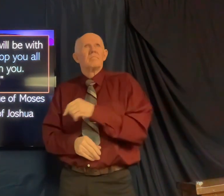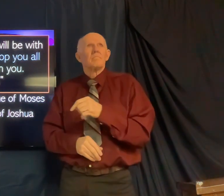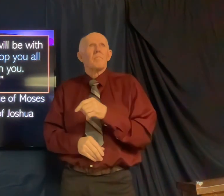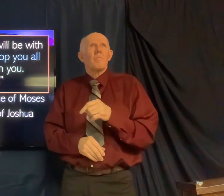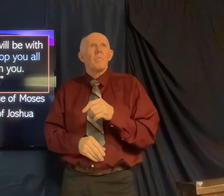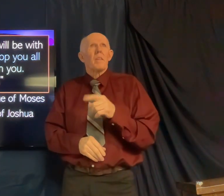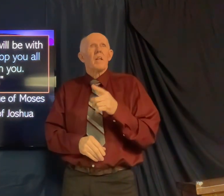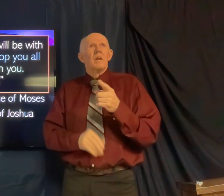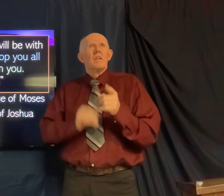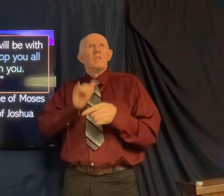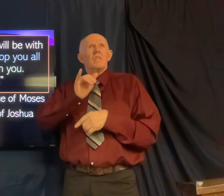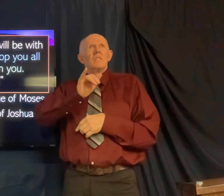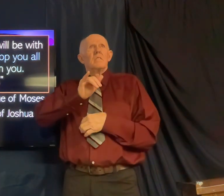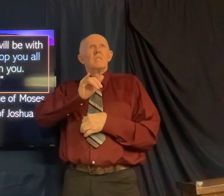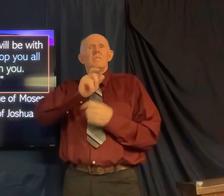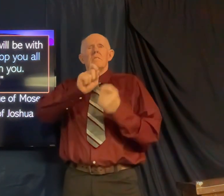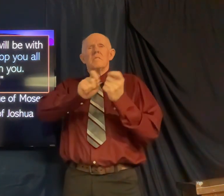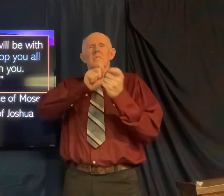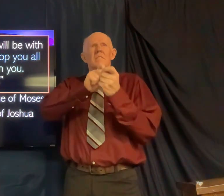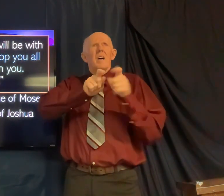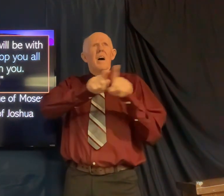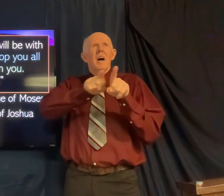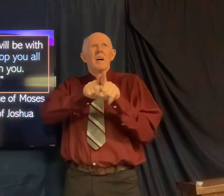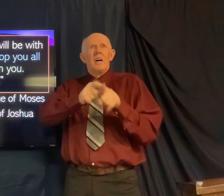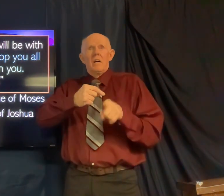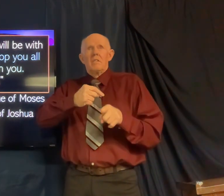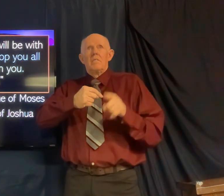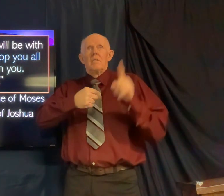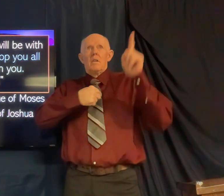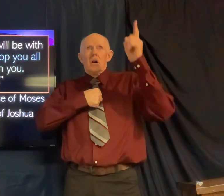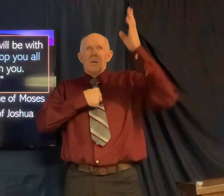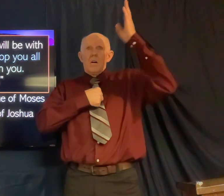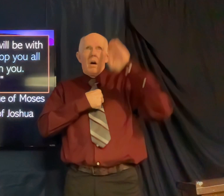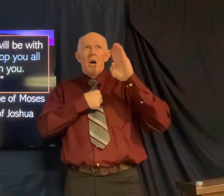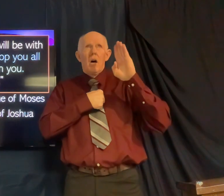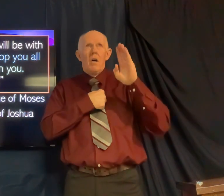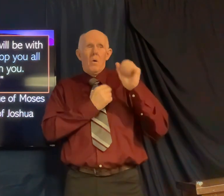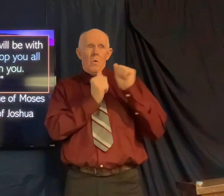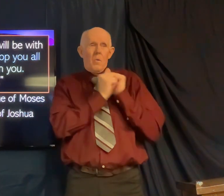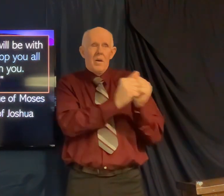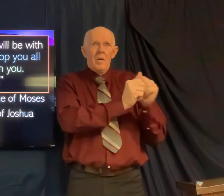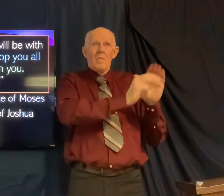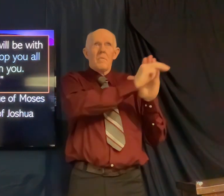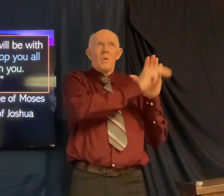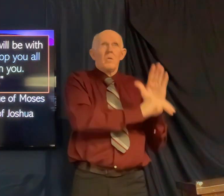word was emphasized. Just as I was with Moses,